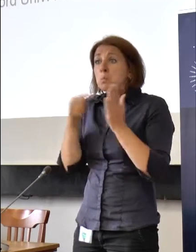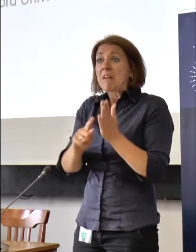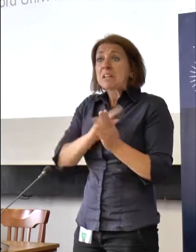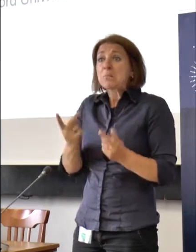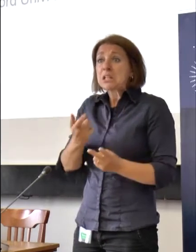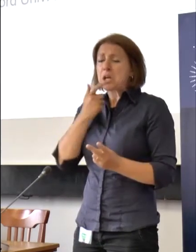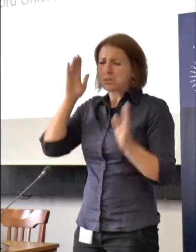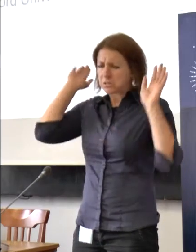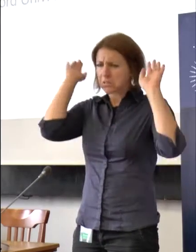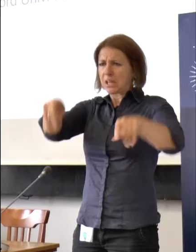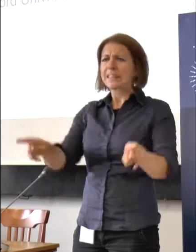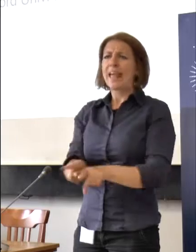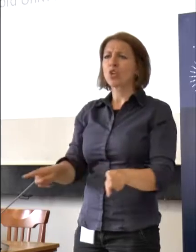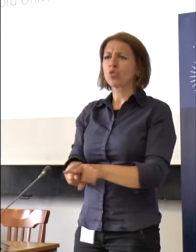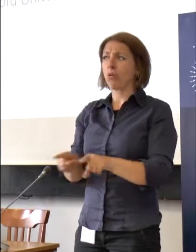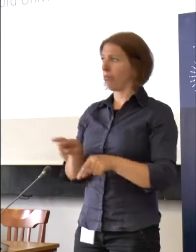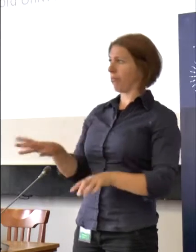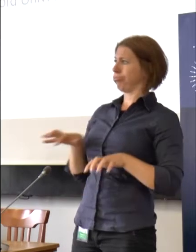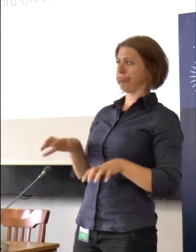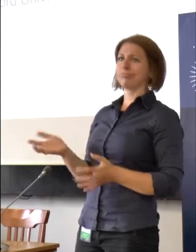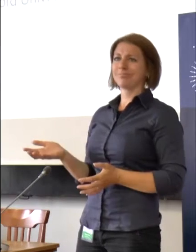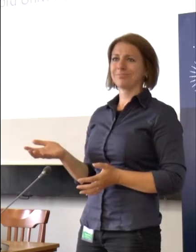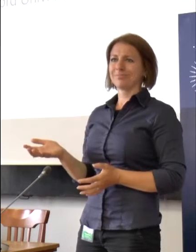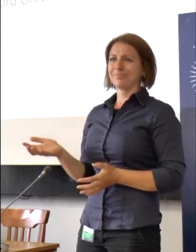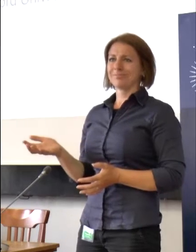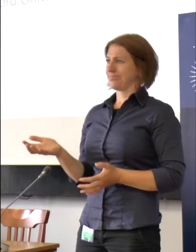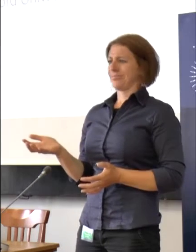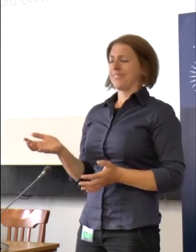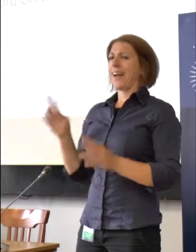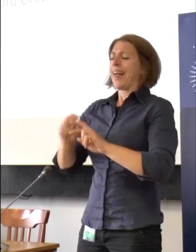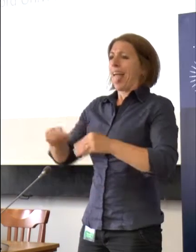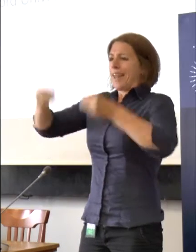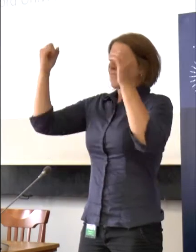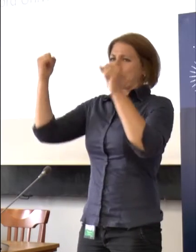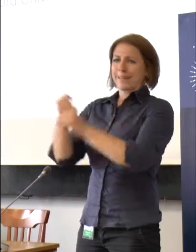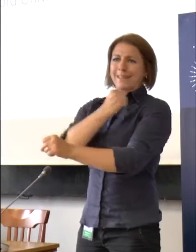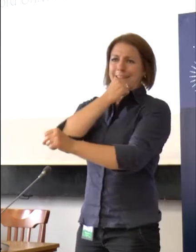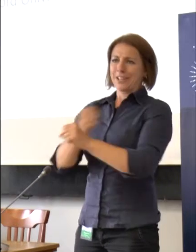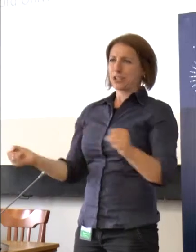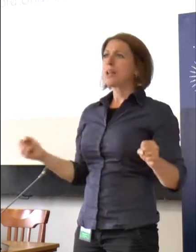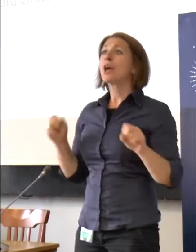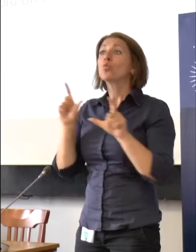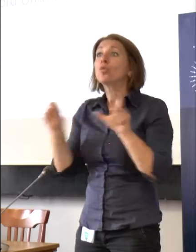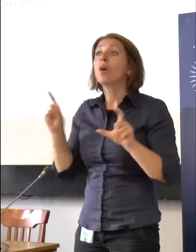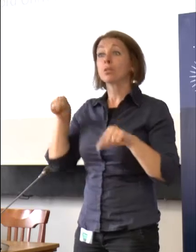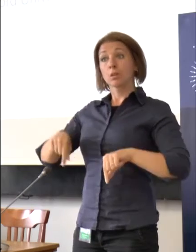imagine that languages have no cultural importance anyhow? So this is what our conference is about.